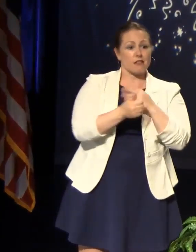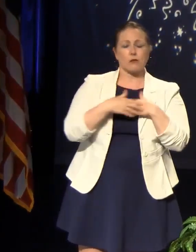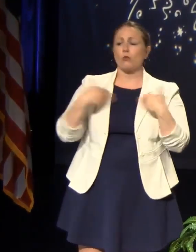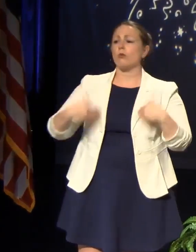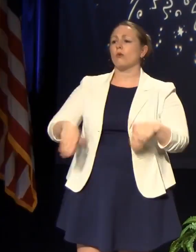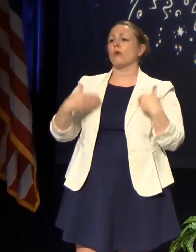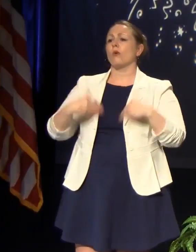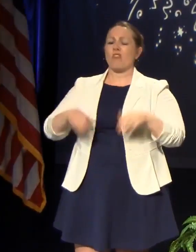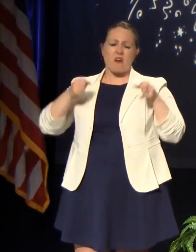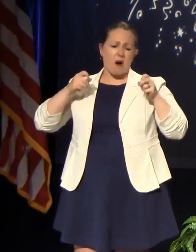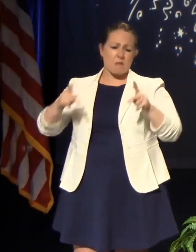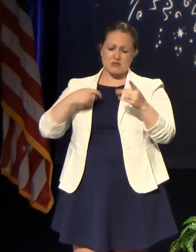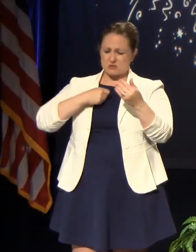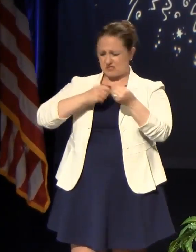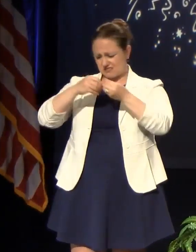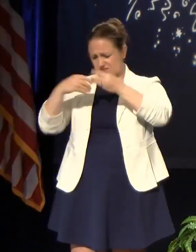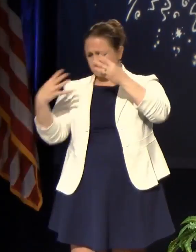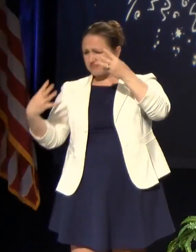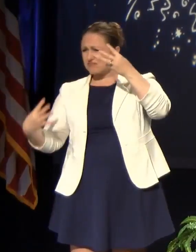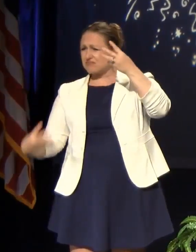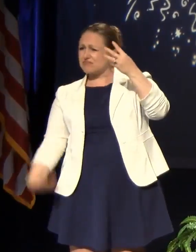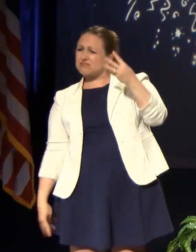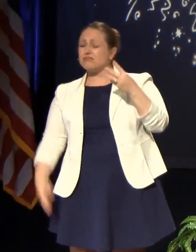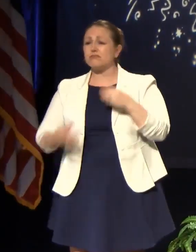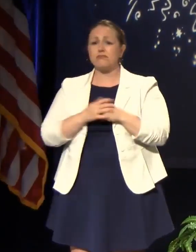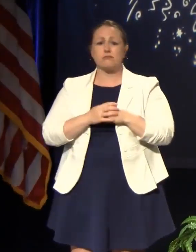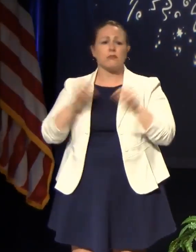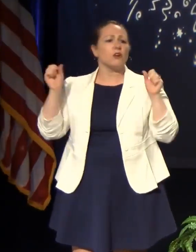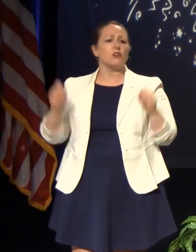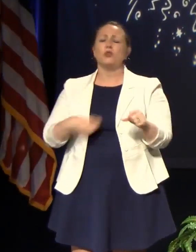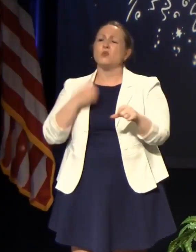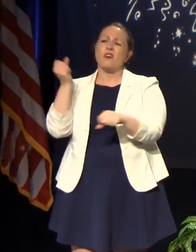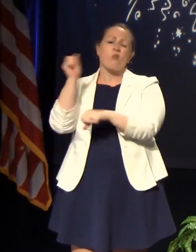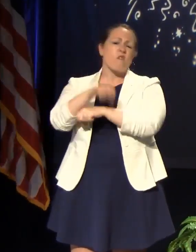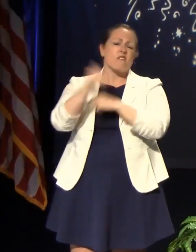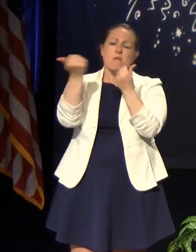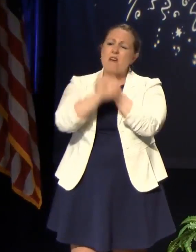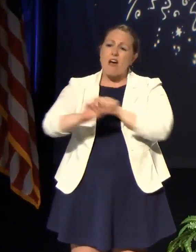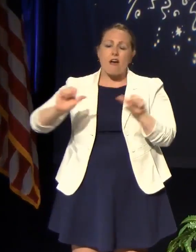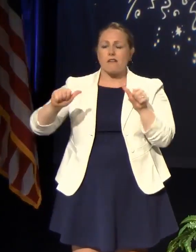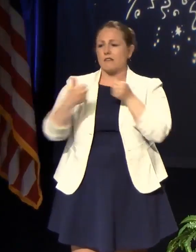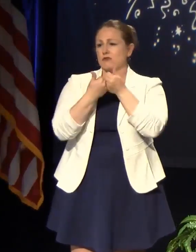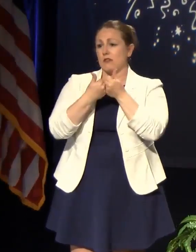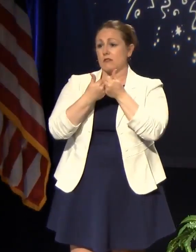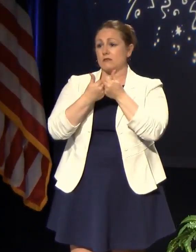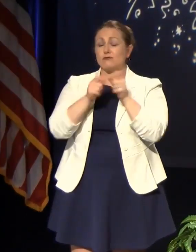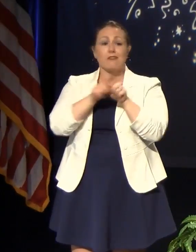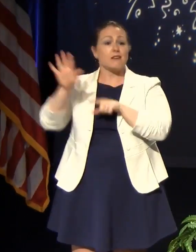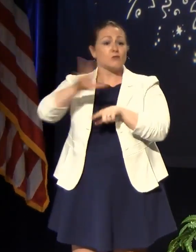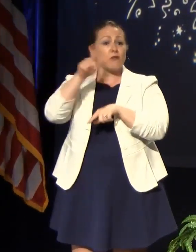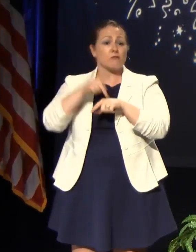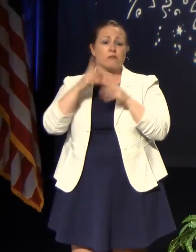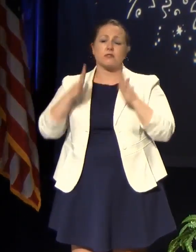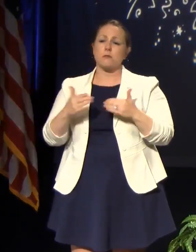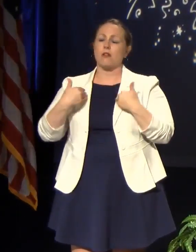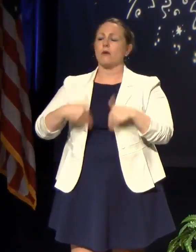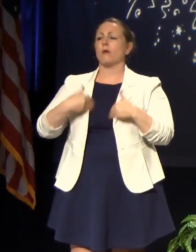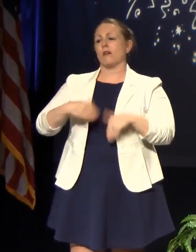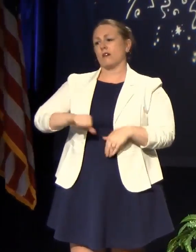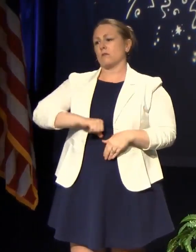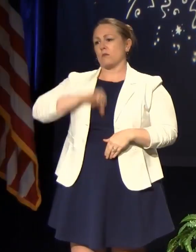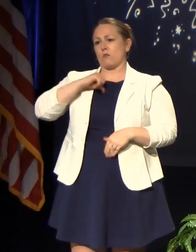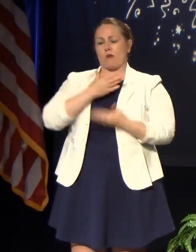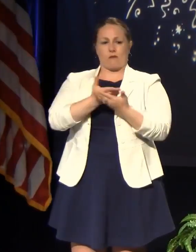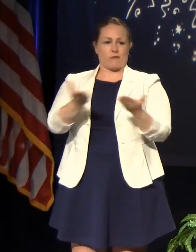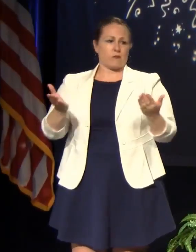yours. You can overcome anything, and as your principal, I could not be more proud. Your Husky spirit will